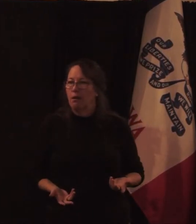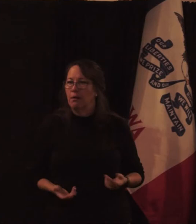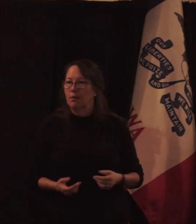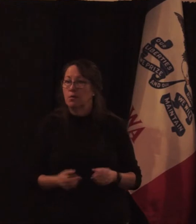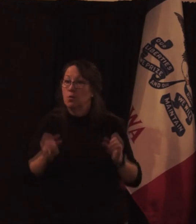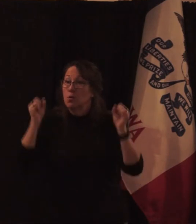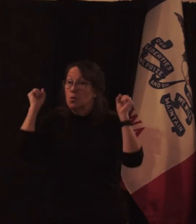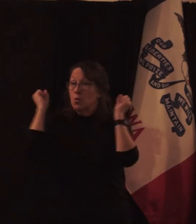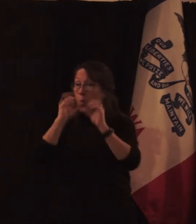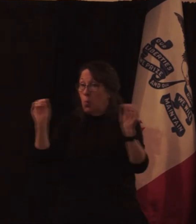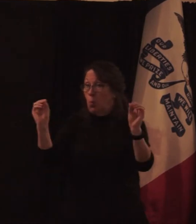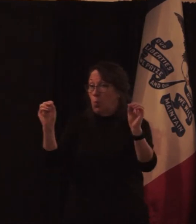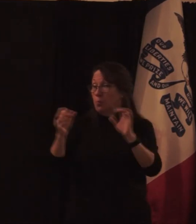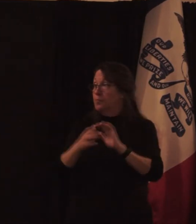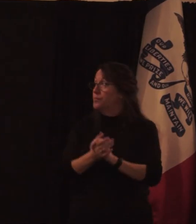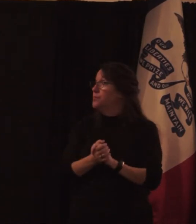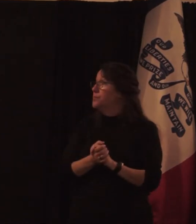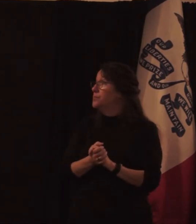So,